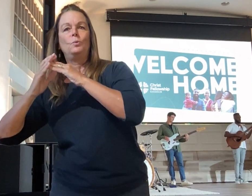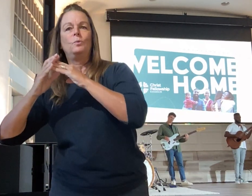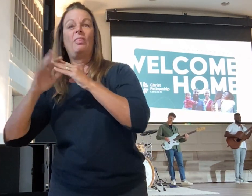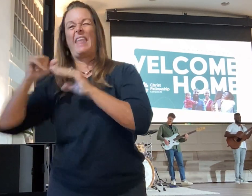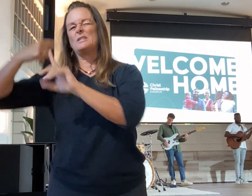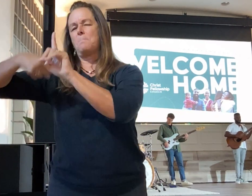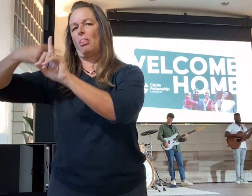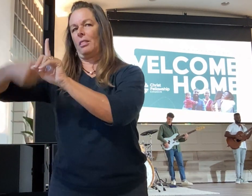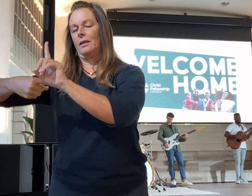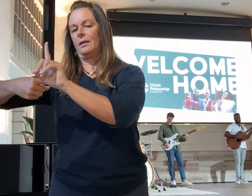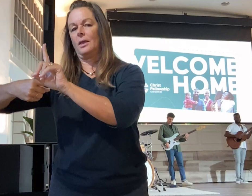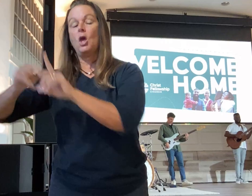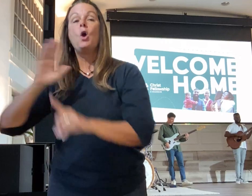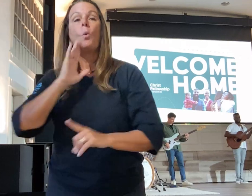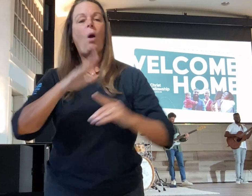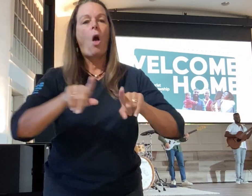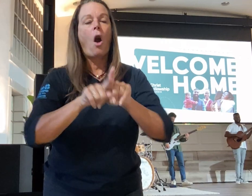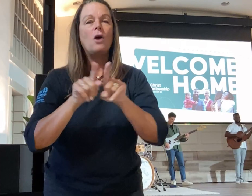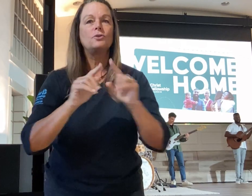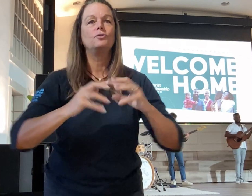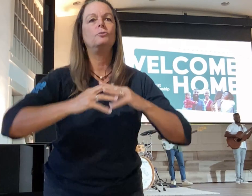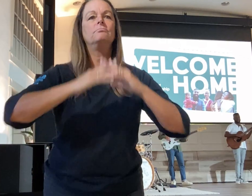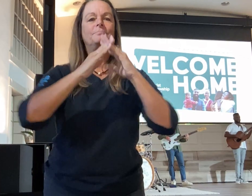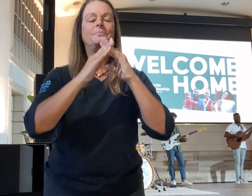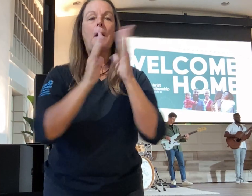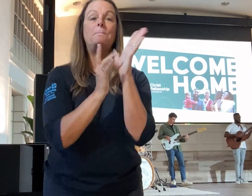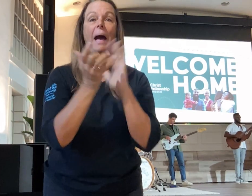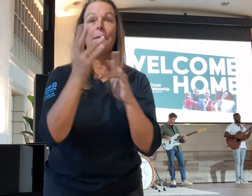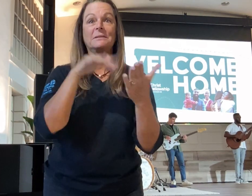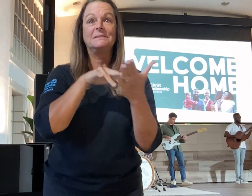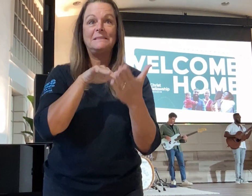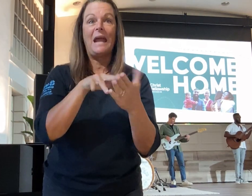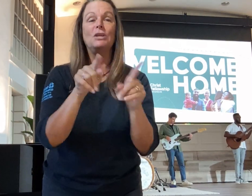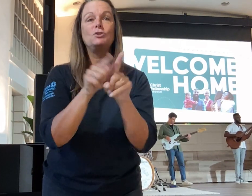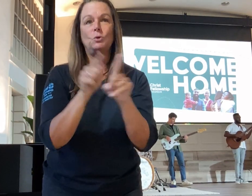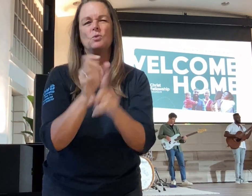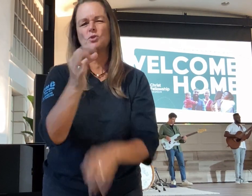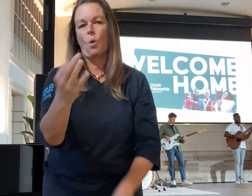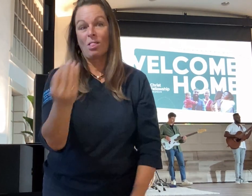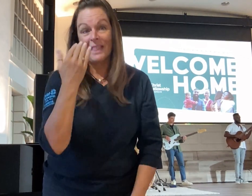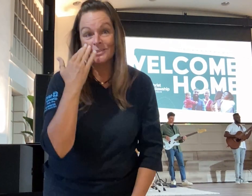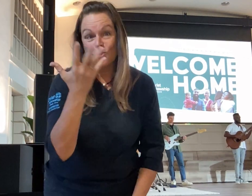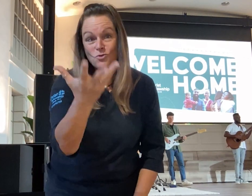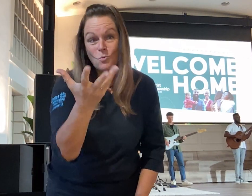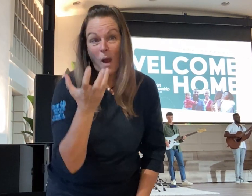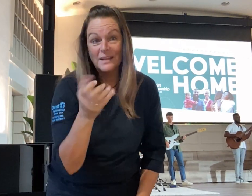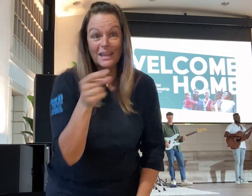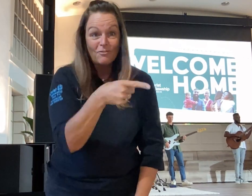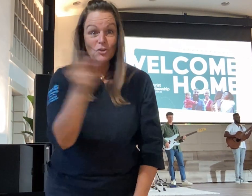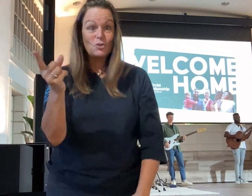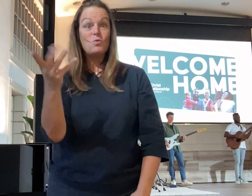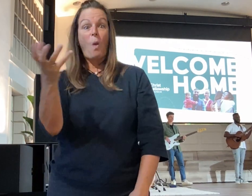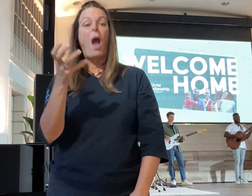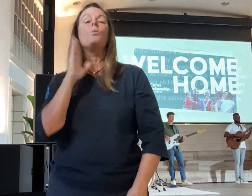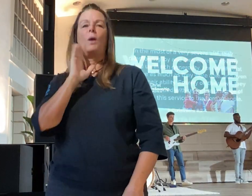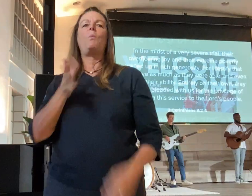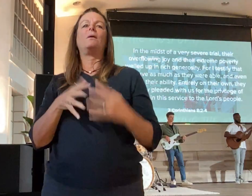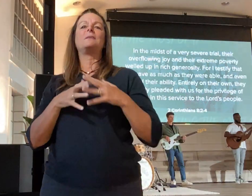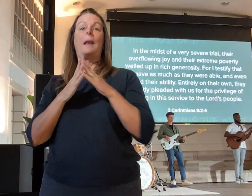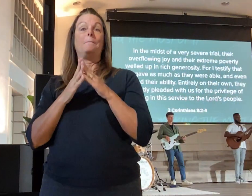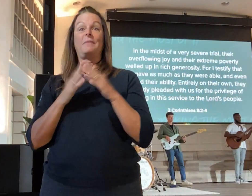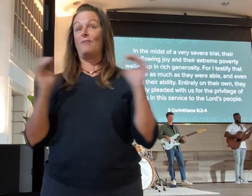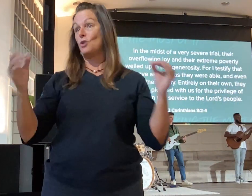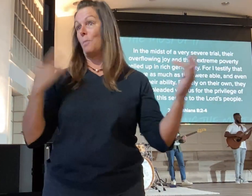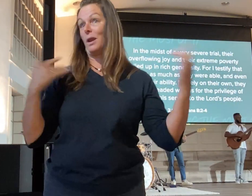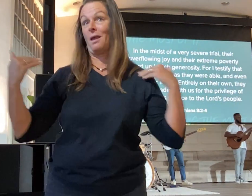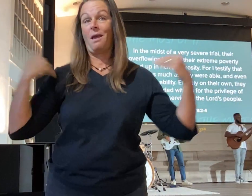can actually continue to worship through our giving. I want to highlight a passage of scripture for you that comes from 2 Corinthians. And